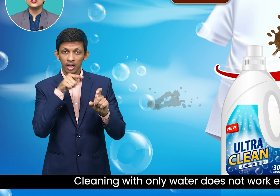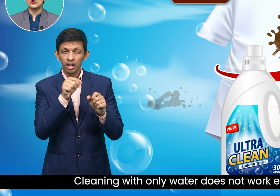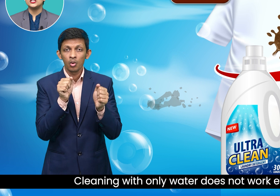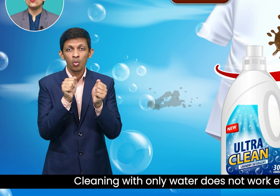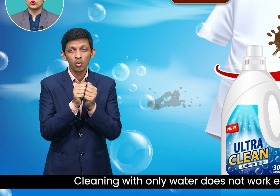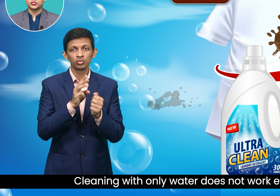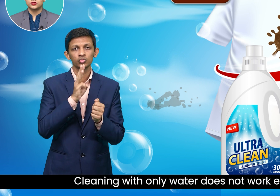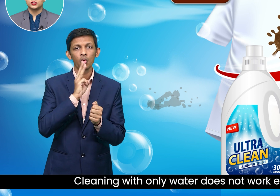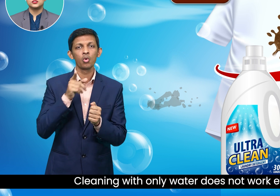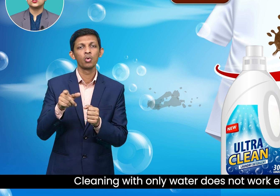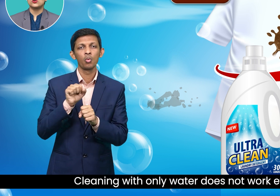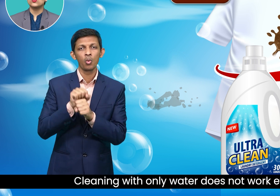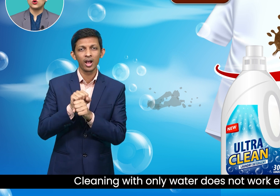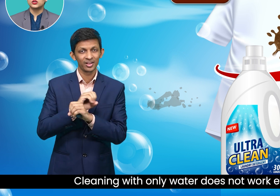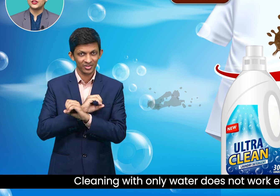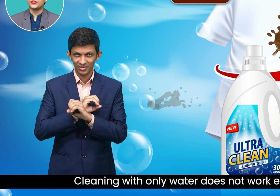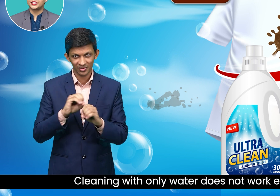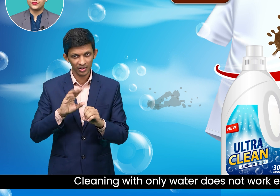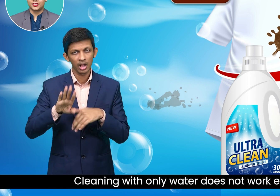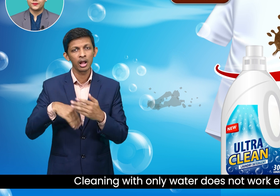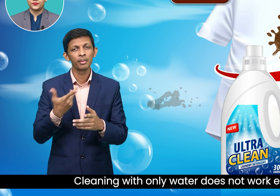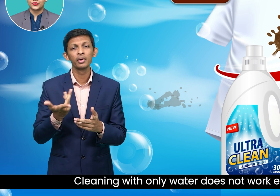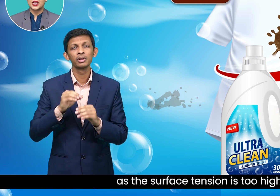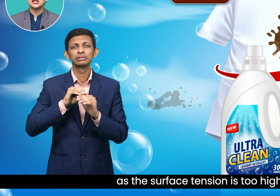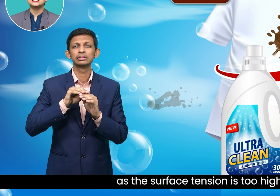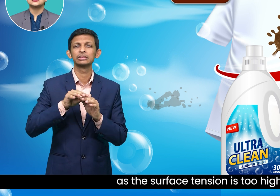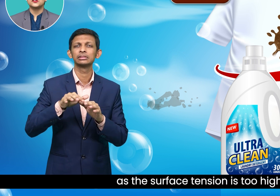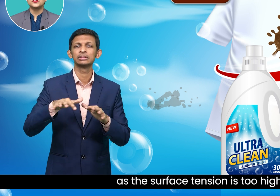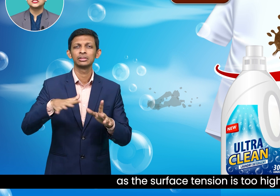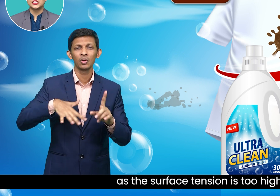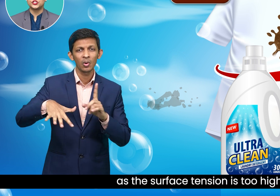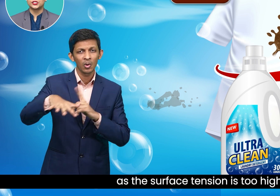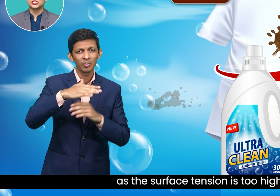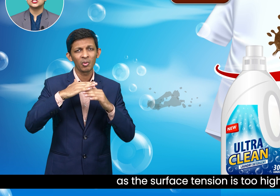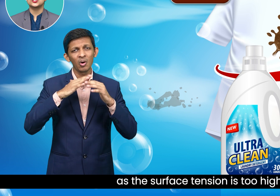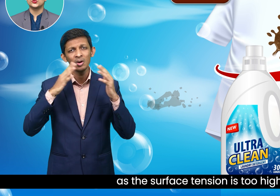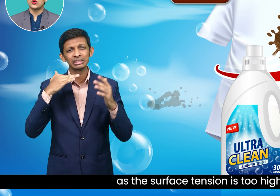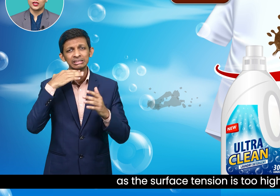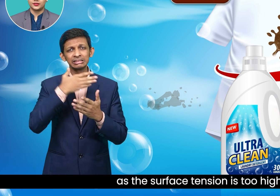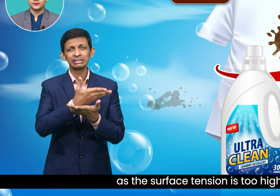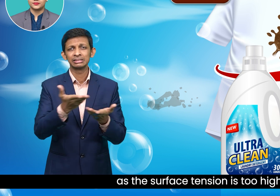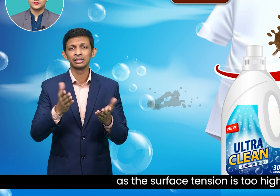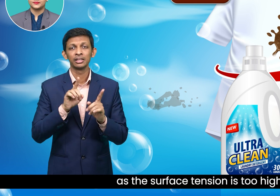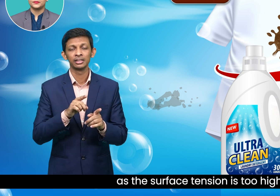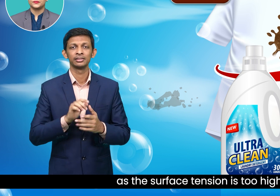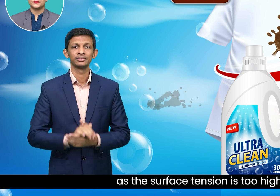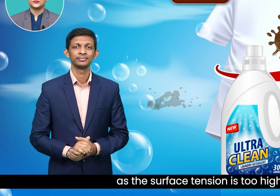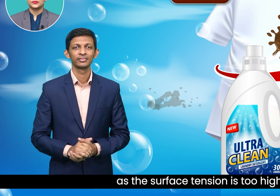Cleaning with only water does not work effectively as the surface tension is too high.